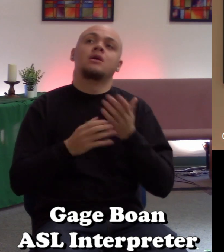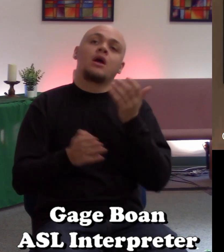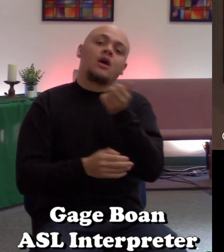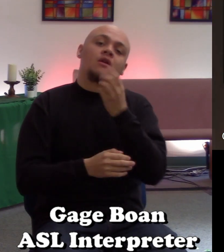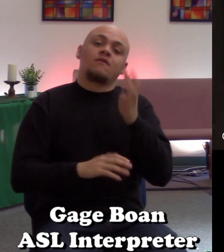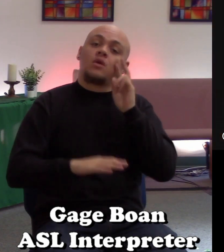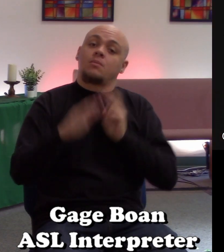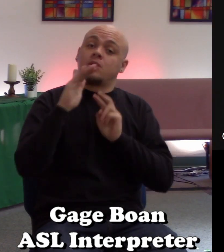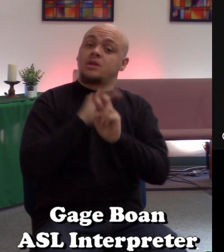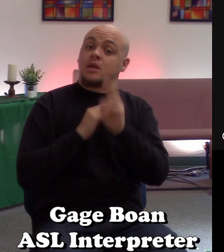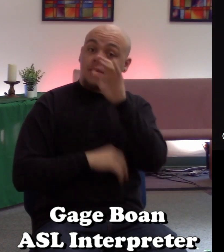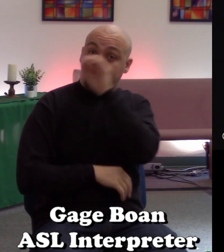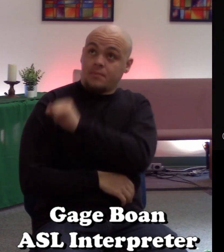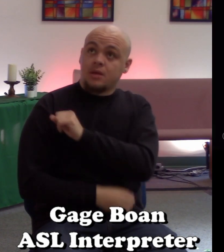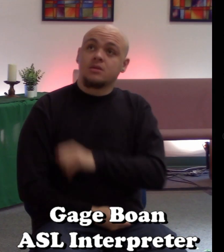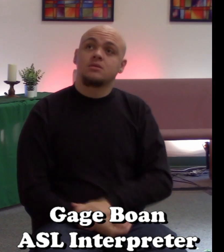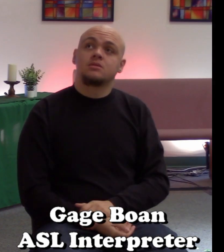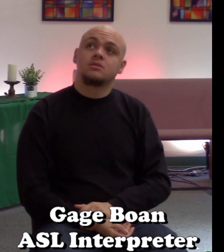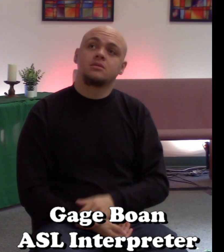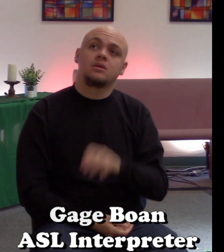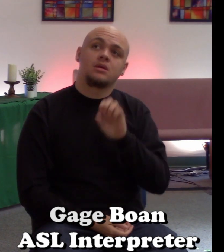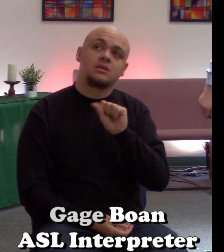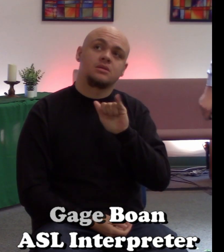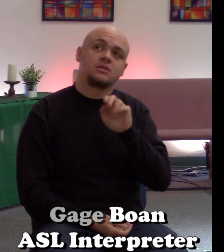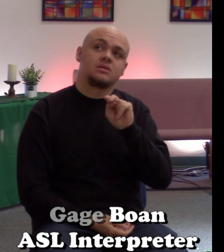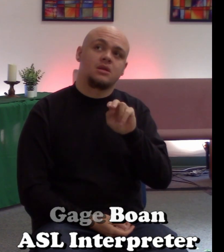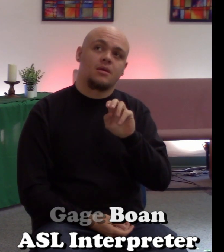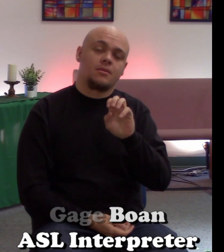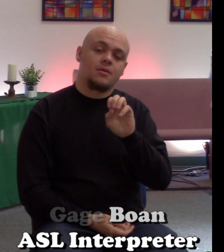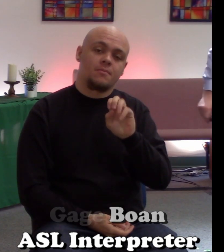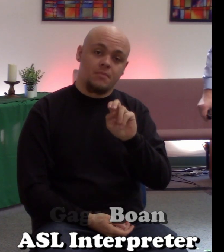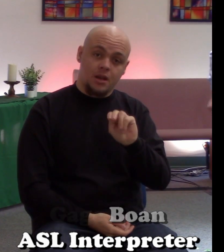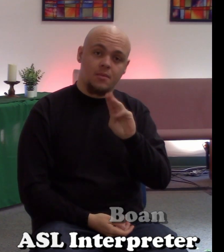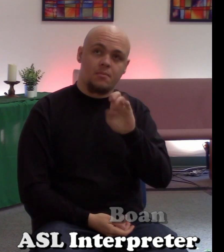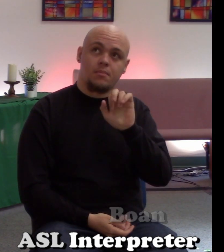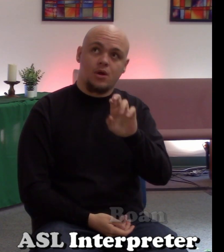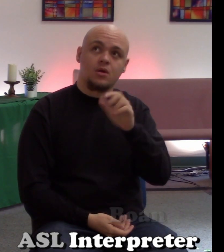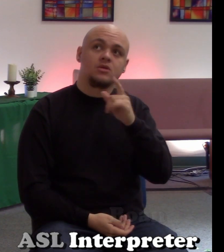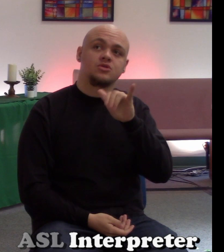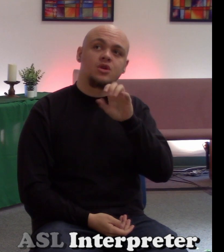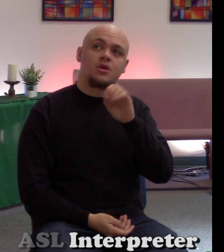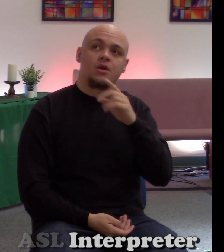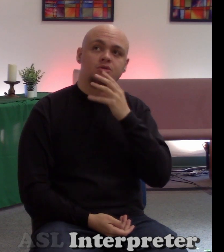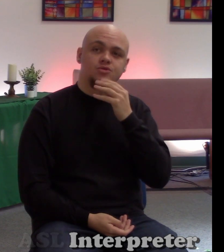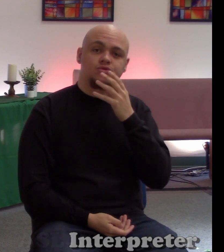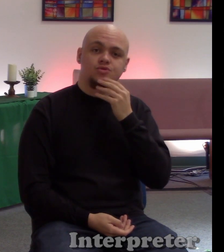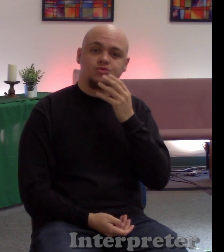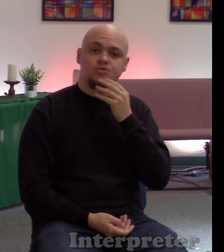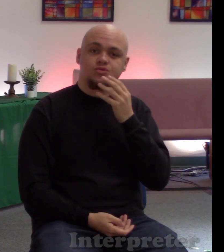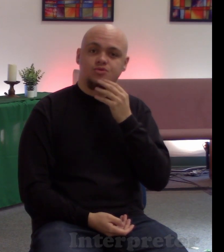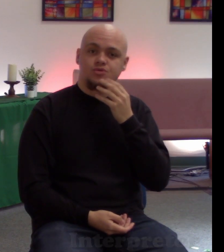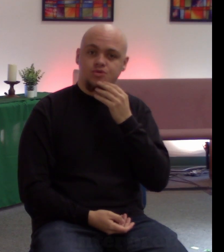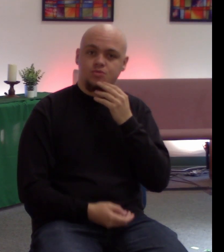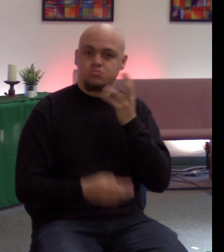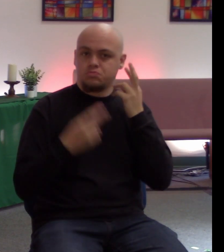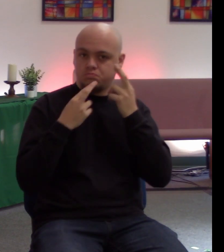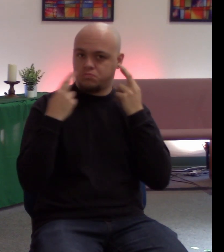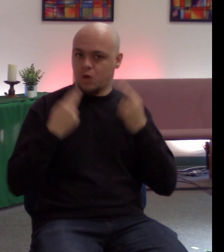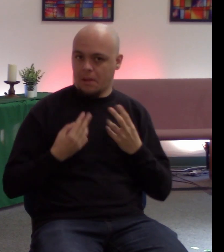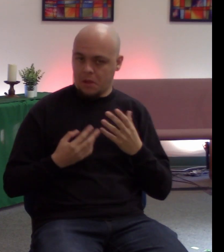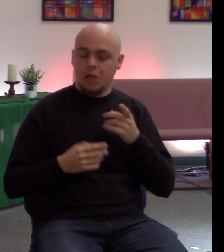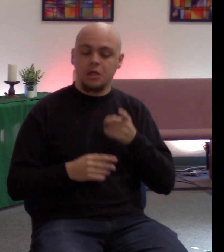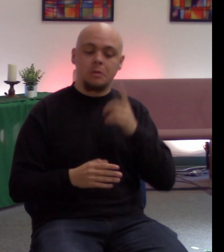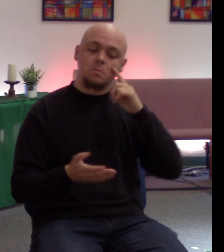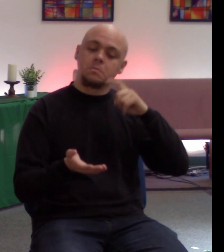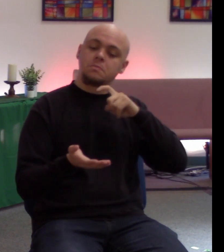right, here's a few predictions that were missed. Simon Bar Giora was the leader of a Jewish Essene sect of